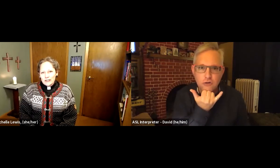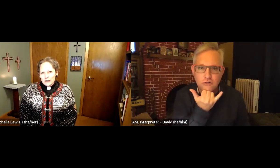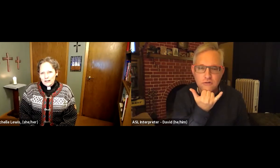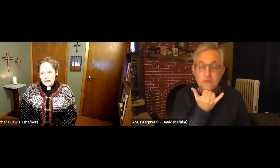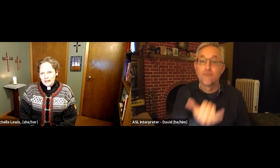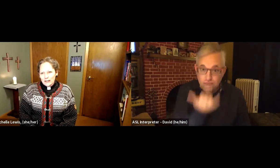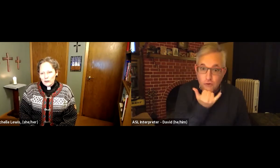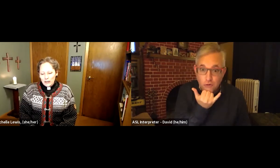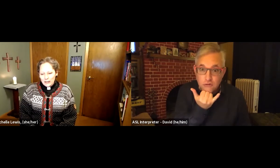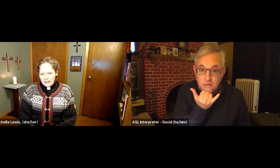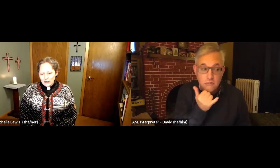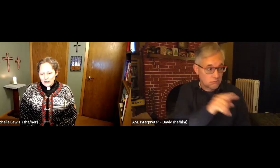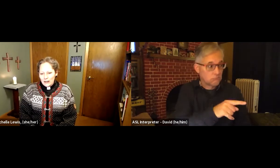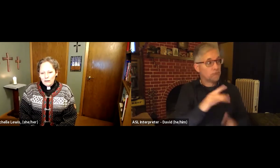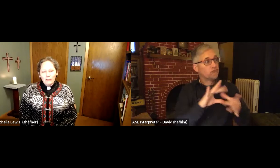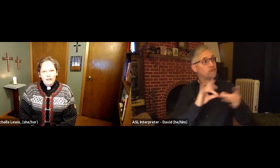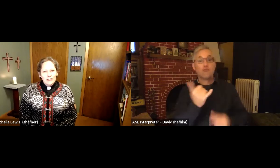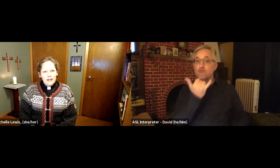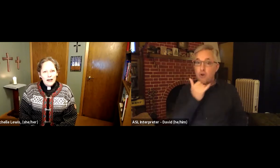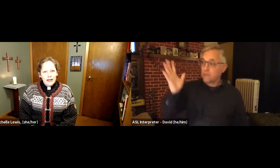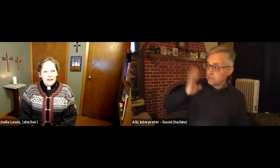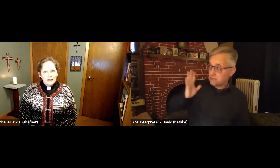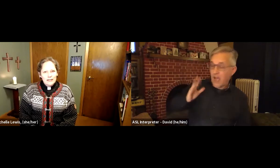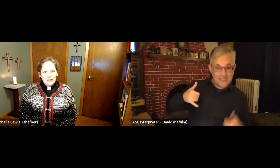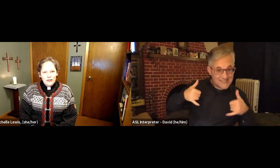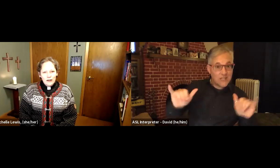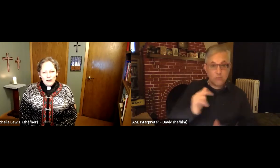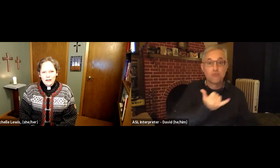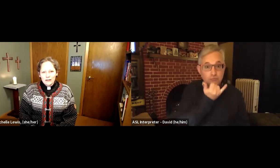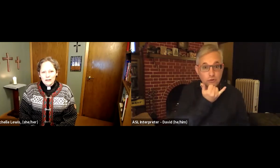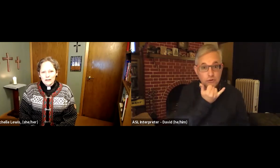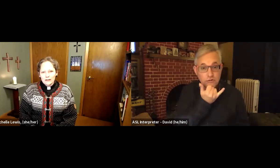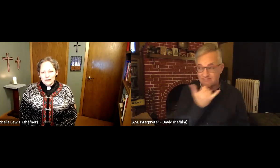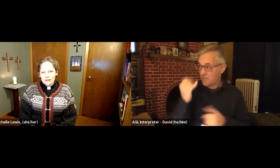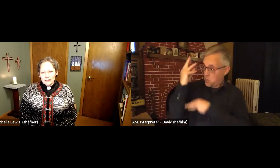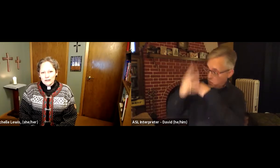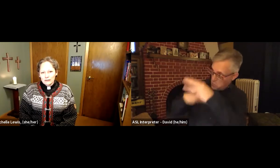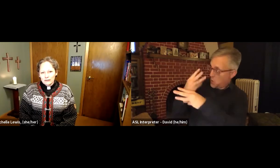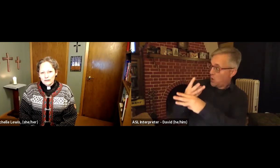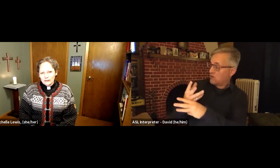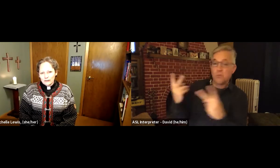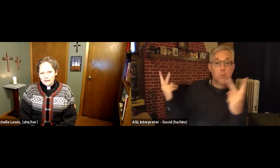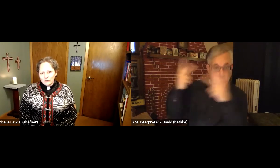worse because my friend died so young.